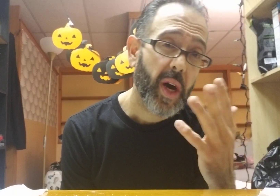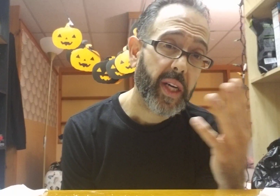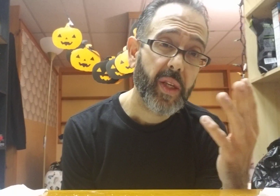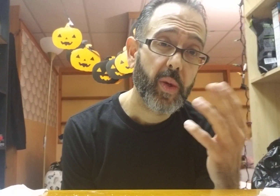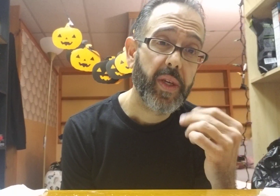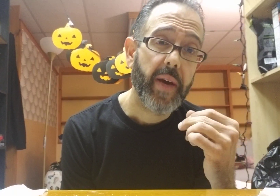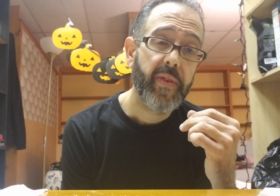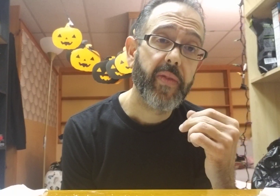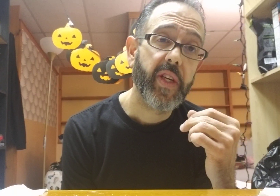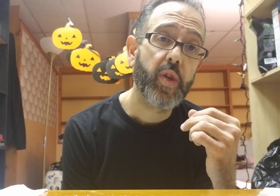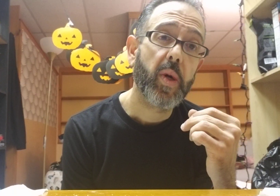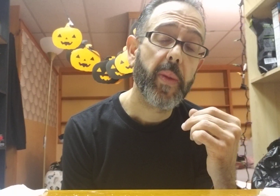talking to a deaf individual,